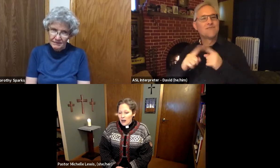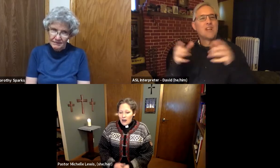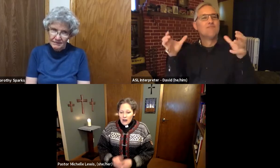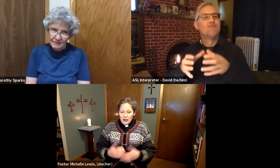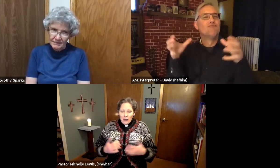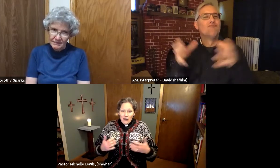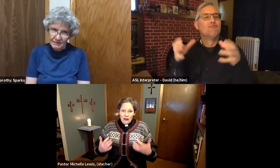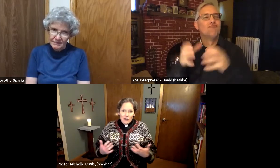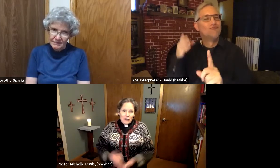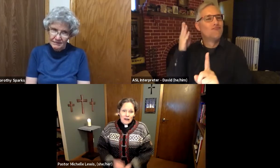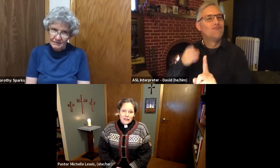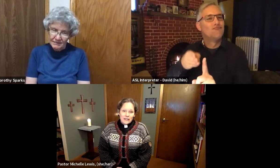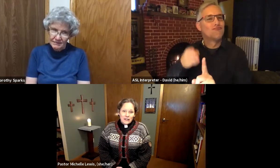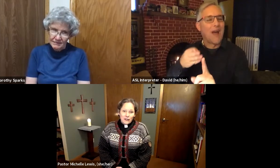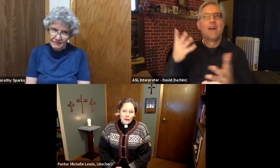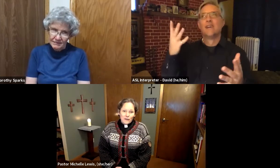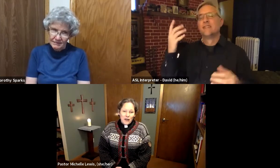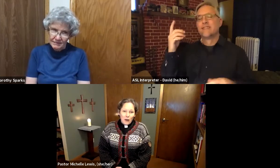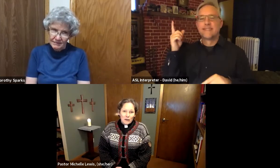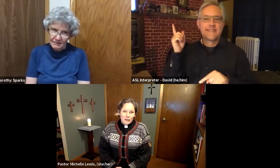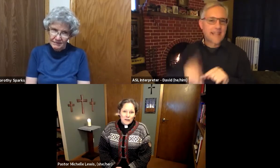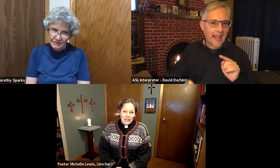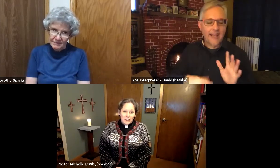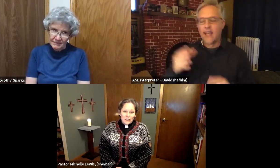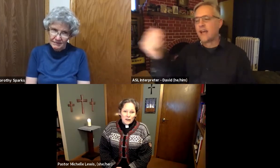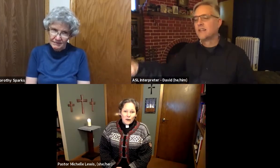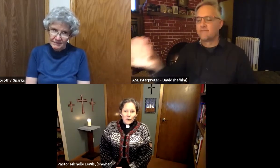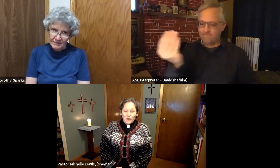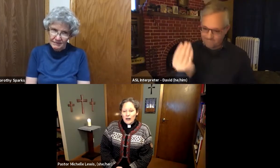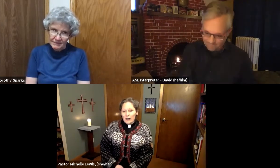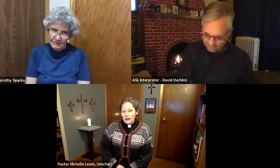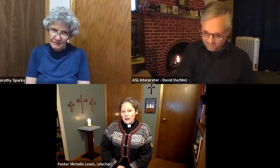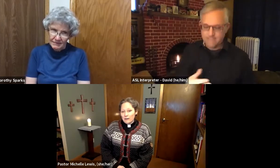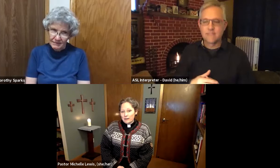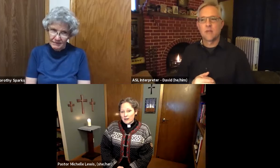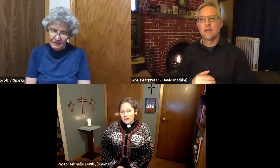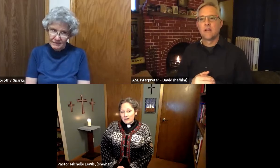Maybe it's, the opportunity to go